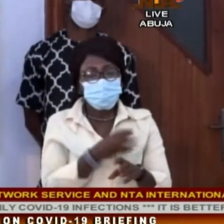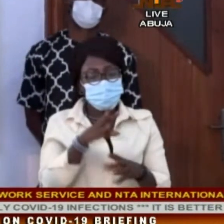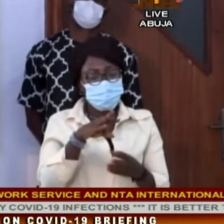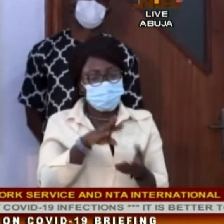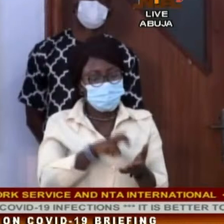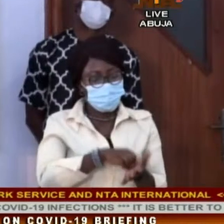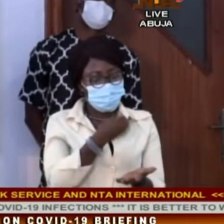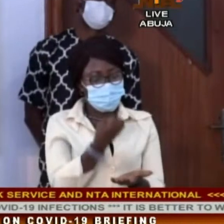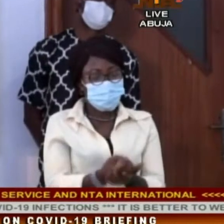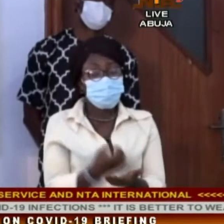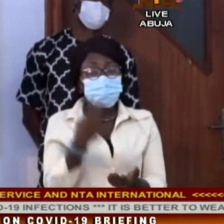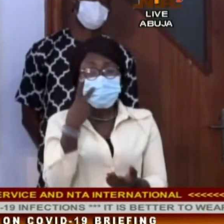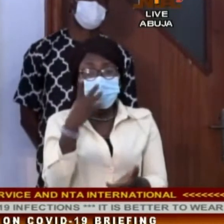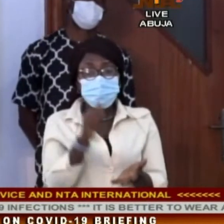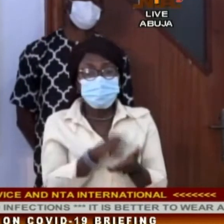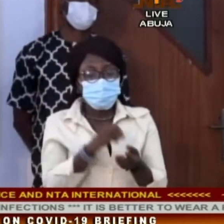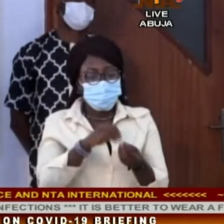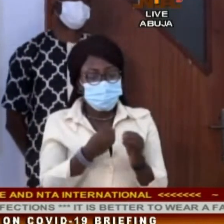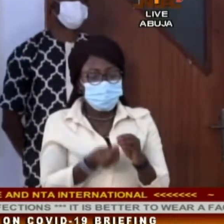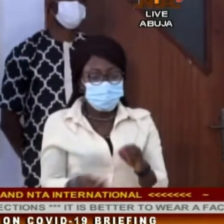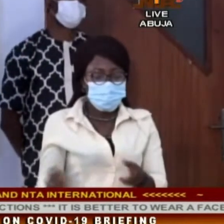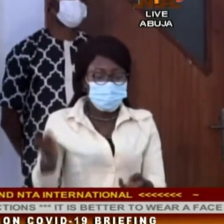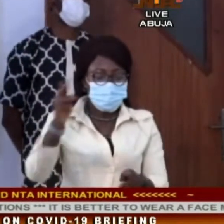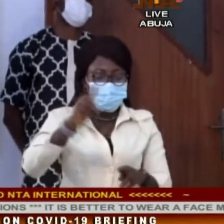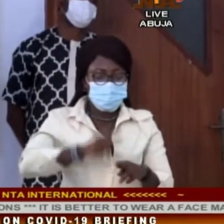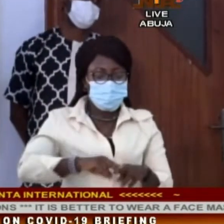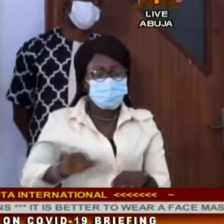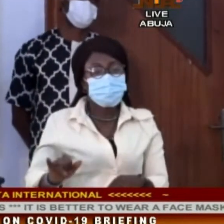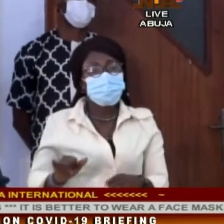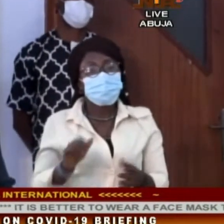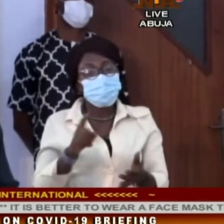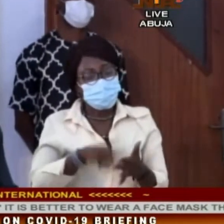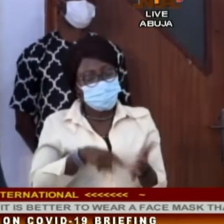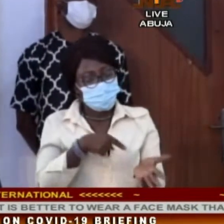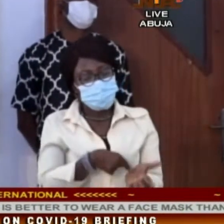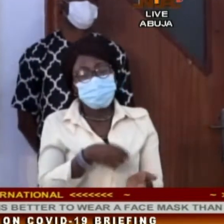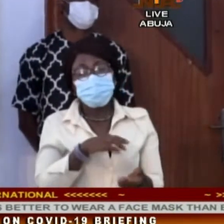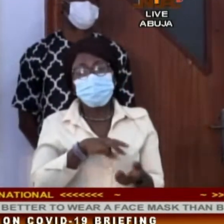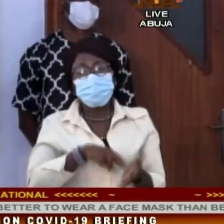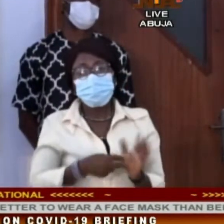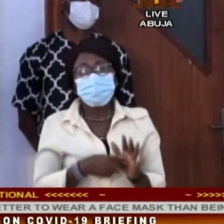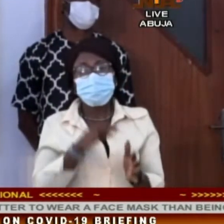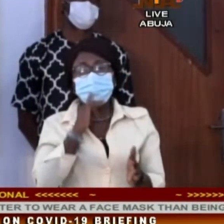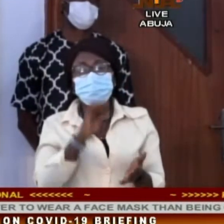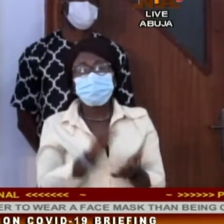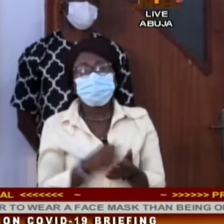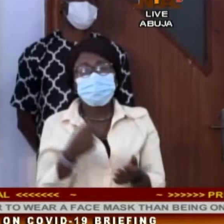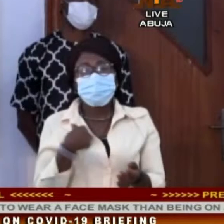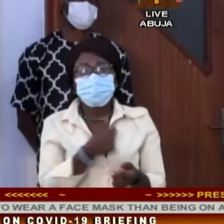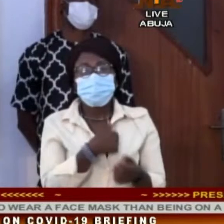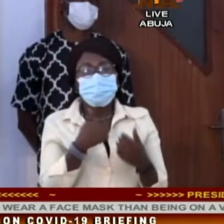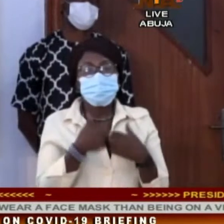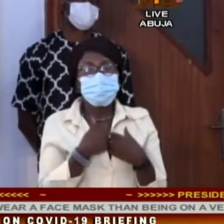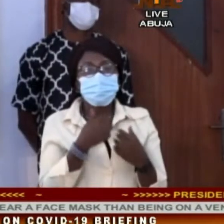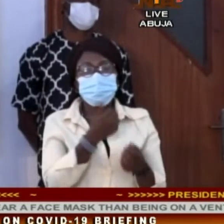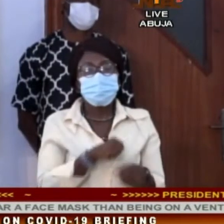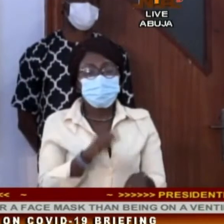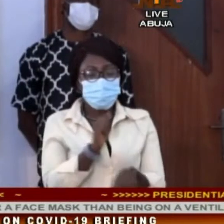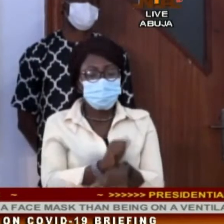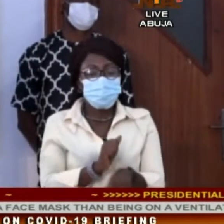other members of the Presidential Task Force here, gentlemen of the press, good evening, everybody.